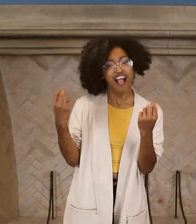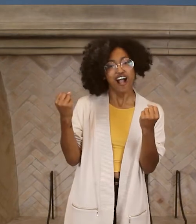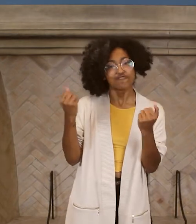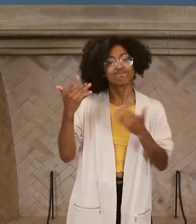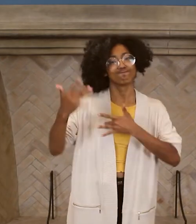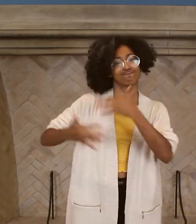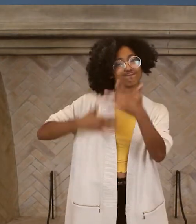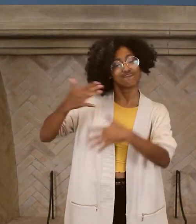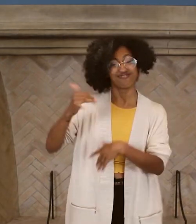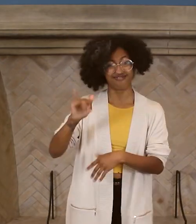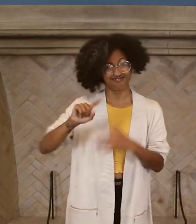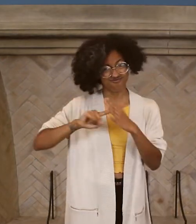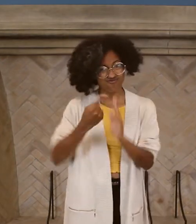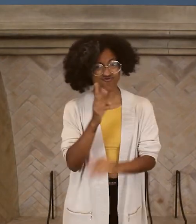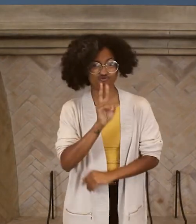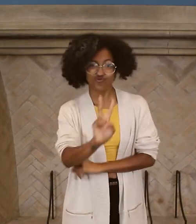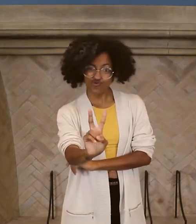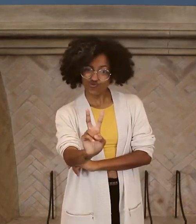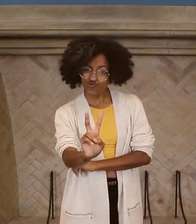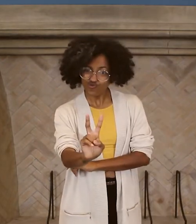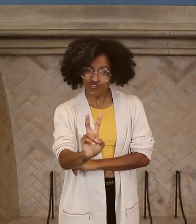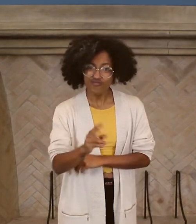to help me learn sign language at the age of 2.